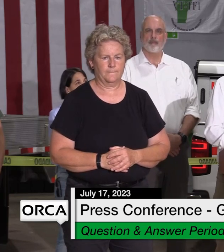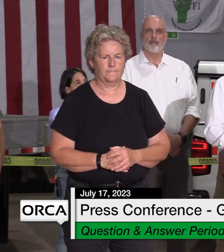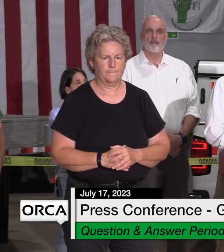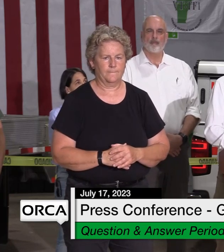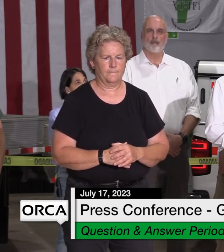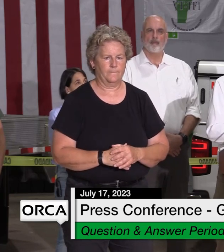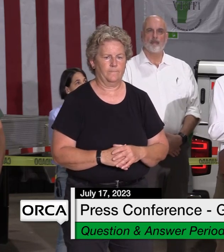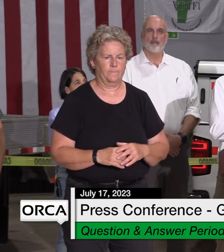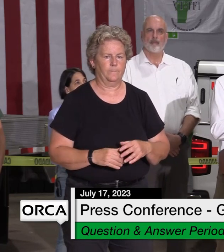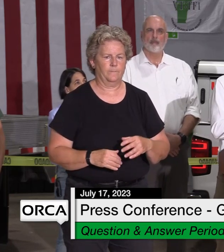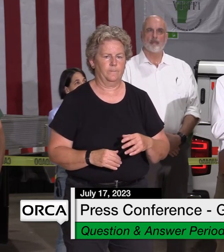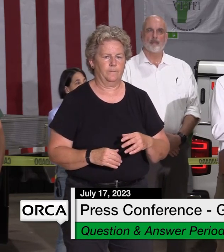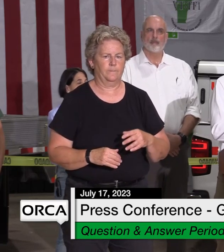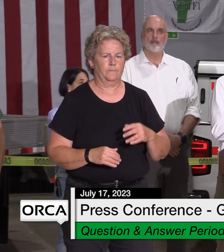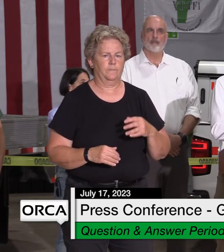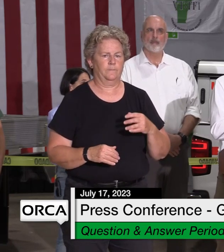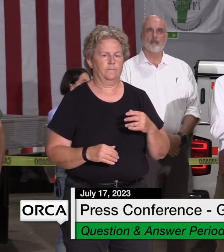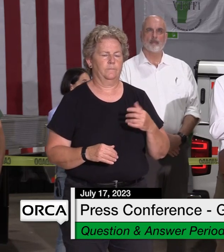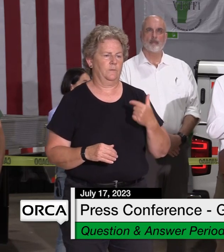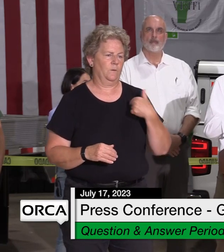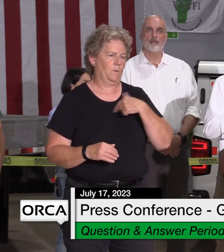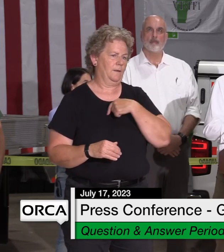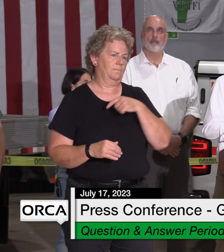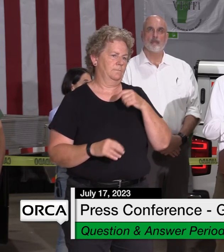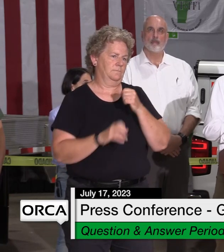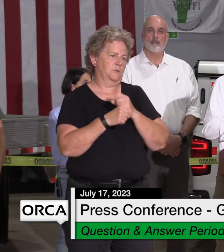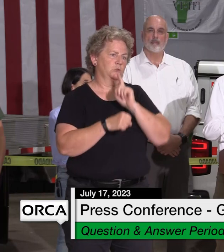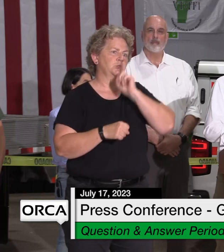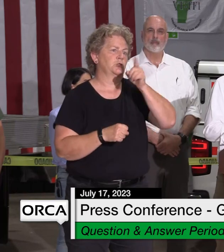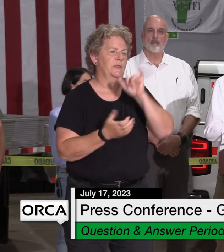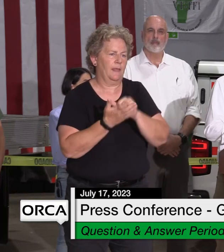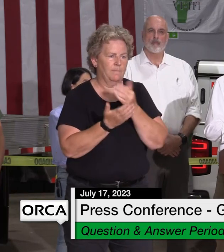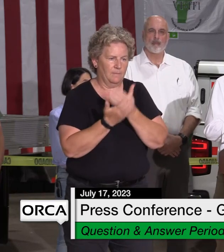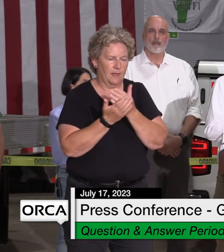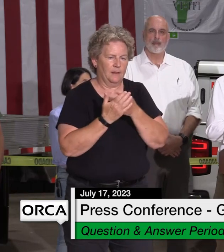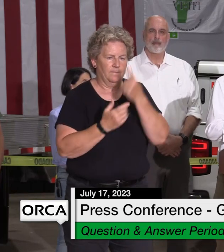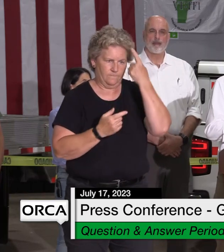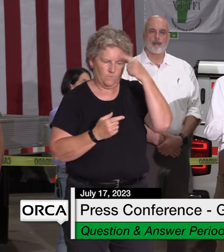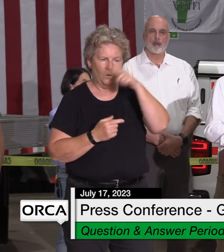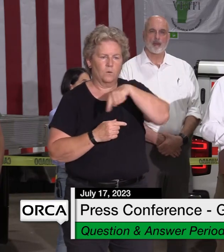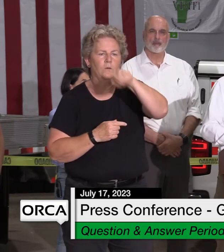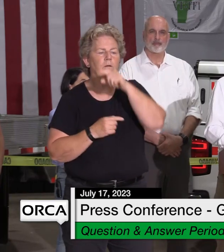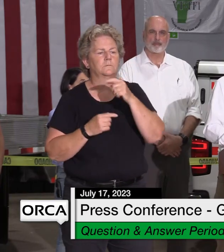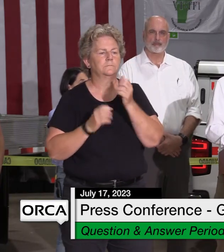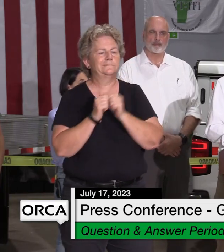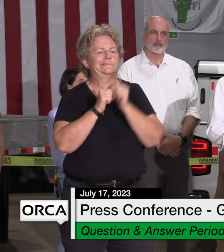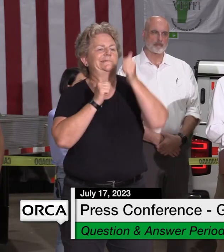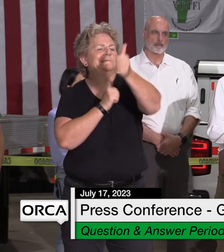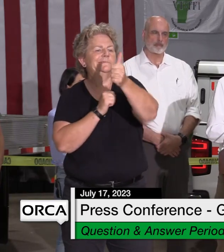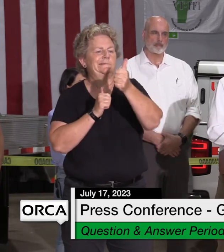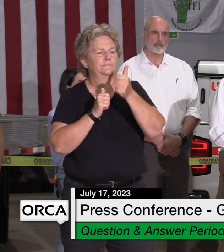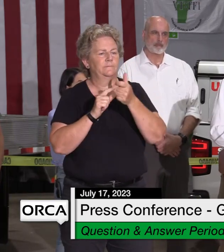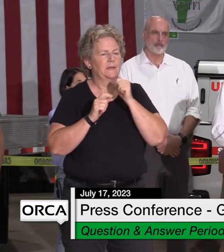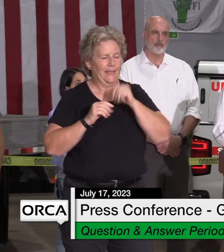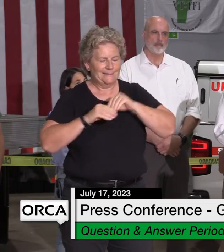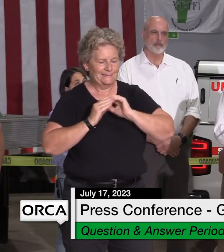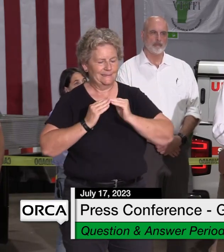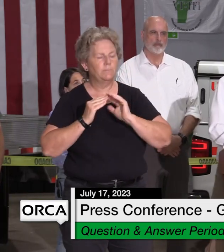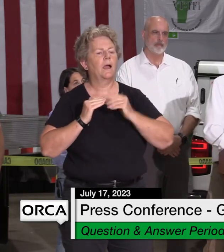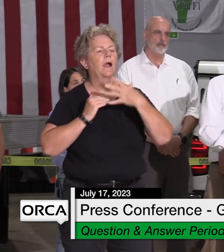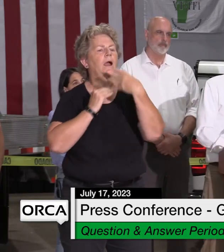record we're building up of making sure that underserved and overburdened communities see at least their fair share of the funds. Thank you